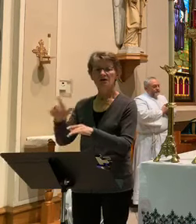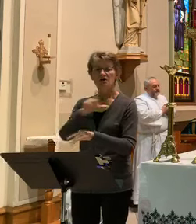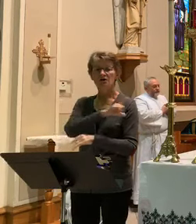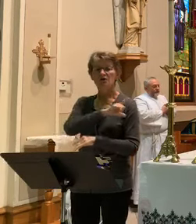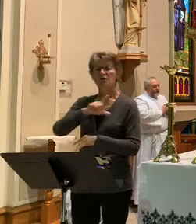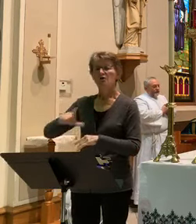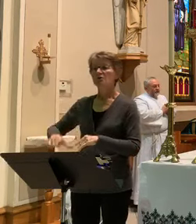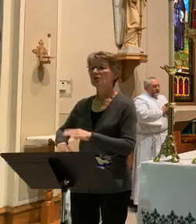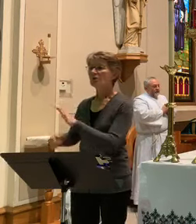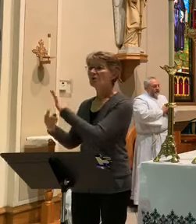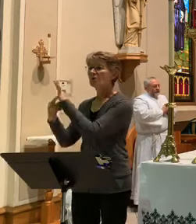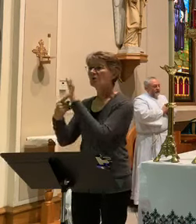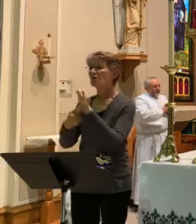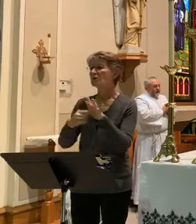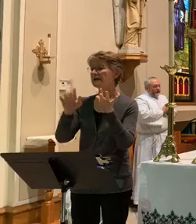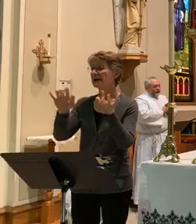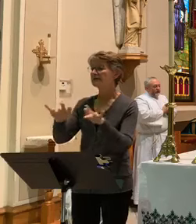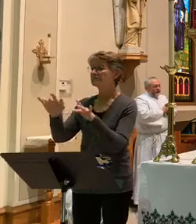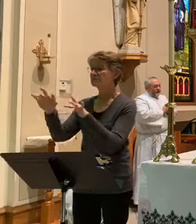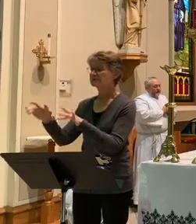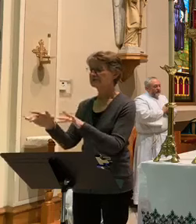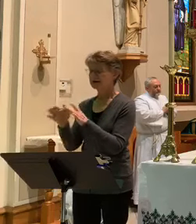Christ, have mercy. Lord, have mercy.